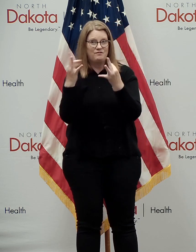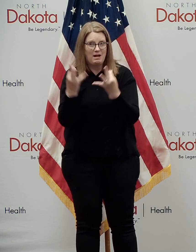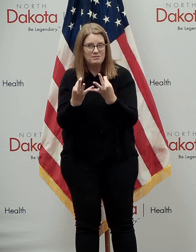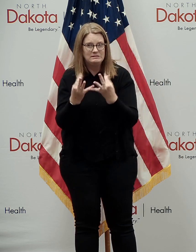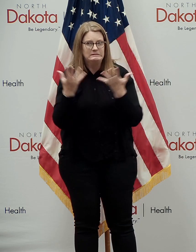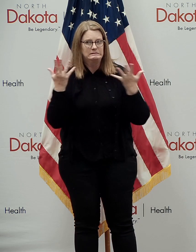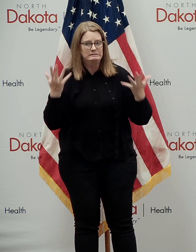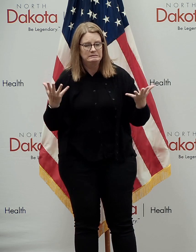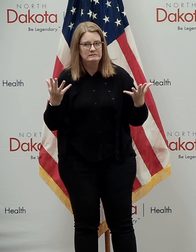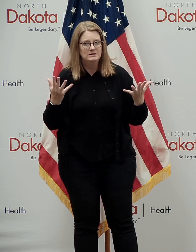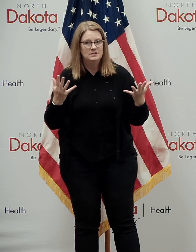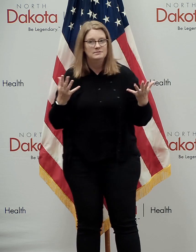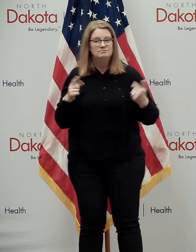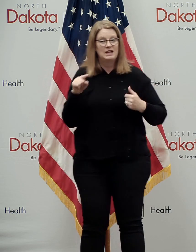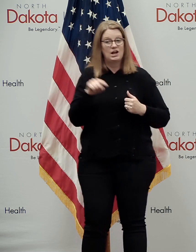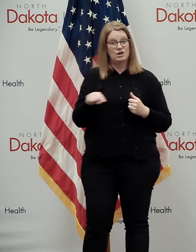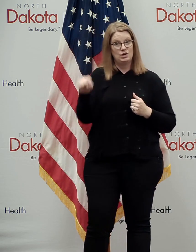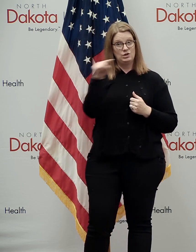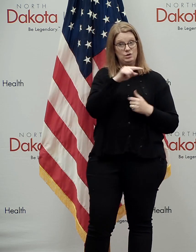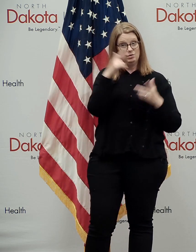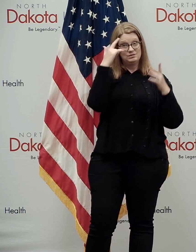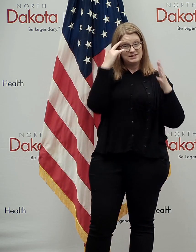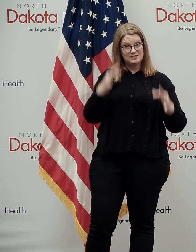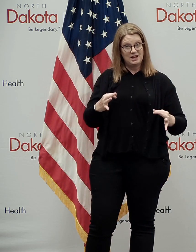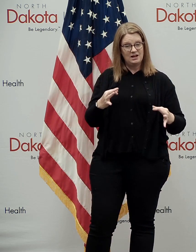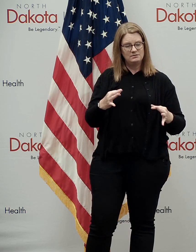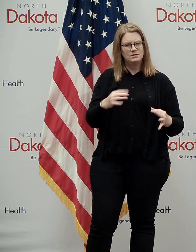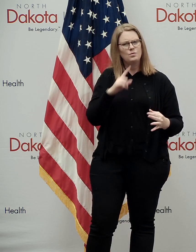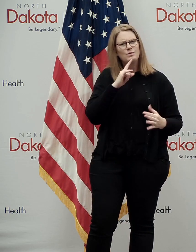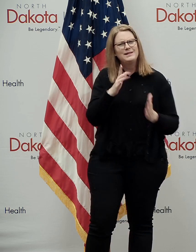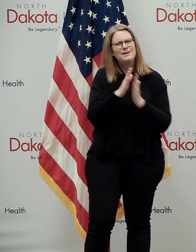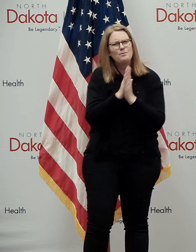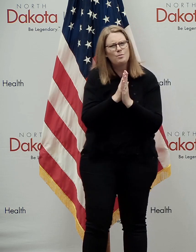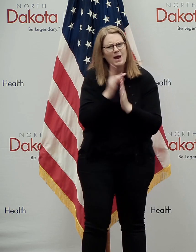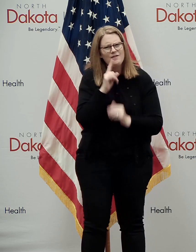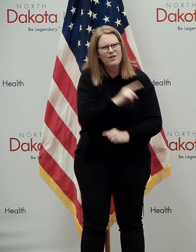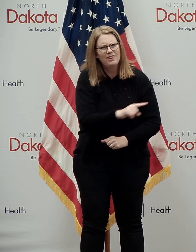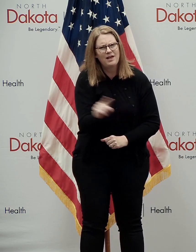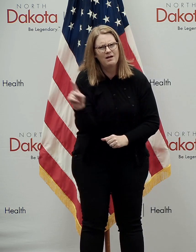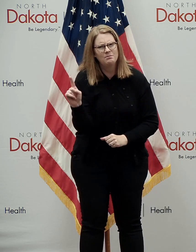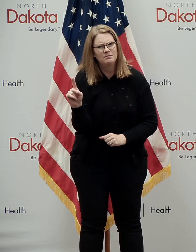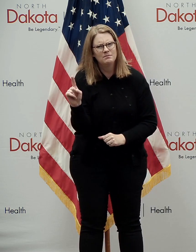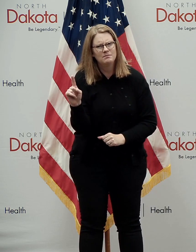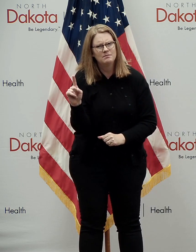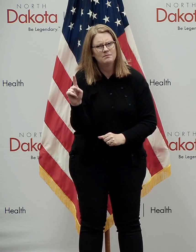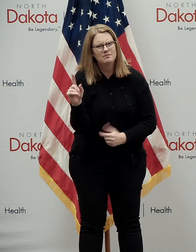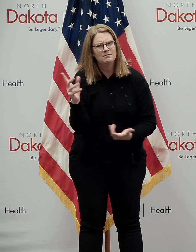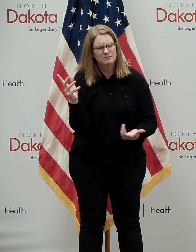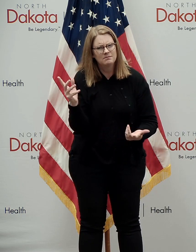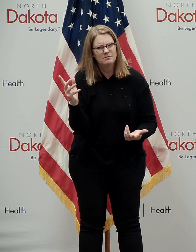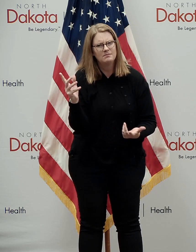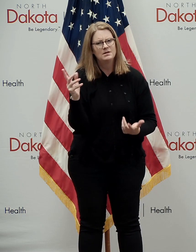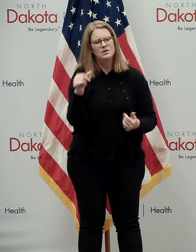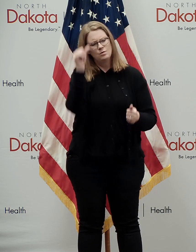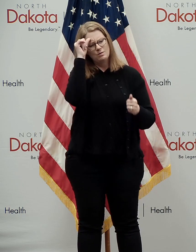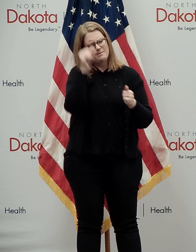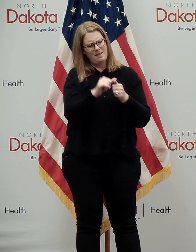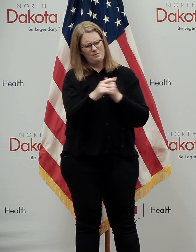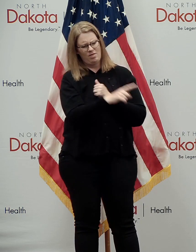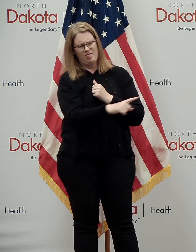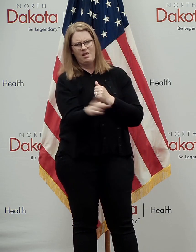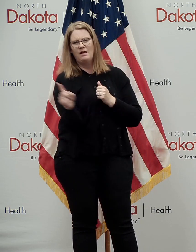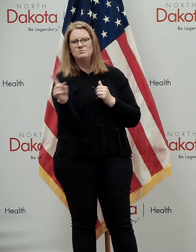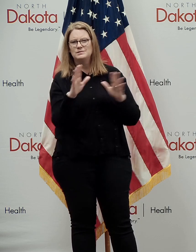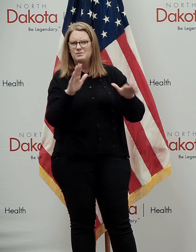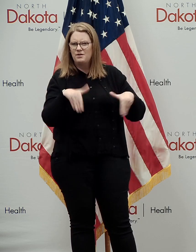however you choose to pray for them and provide your support, whatever your higher power is, to just remember them, to give